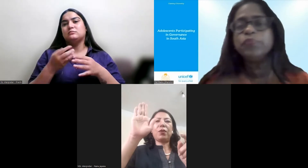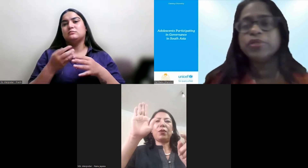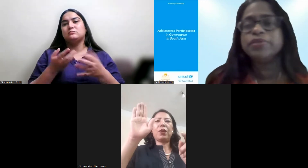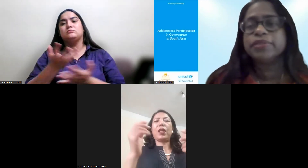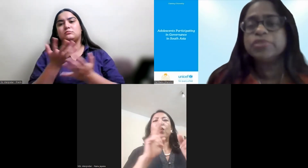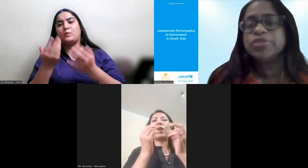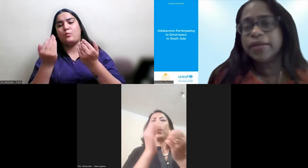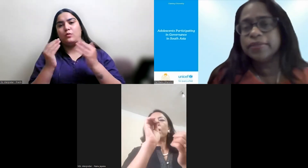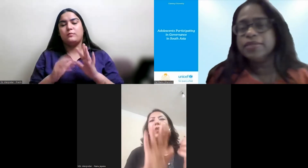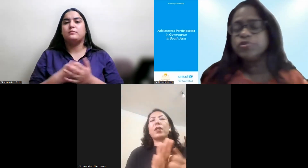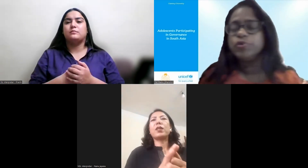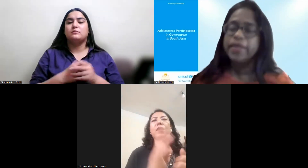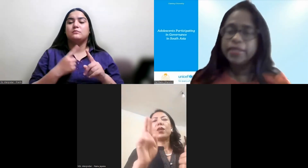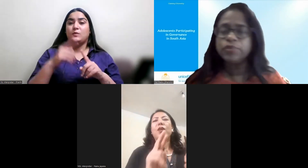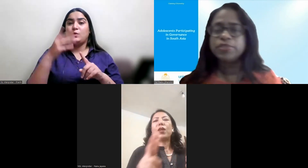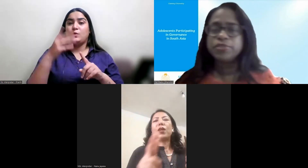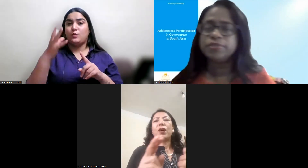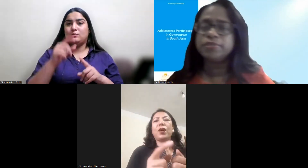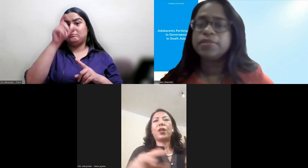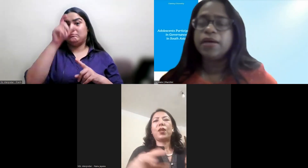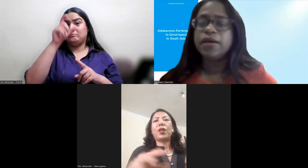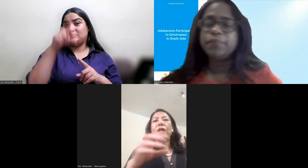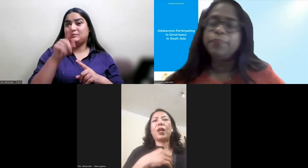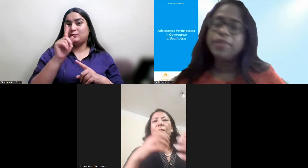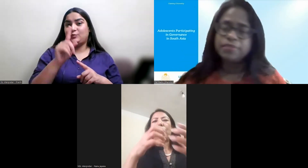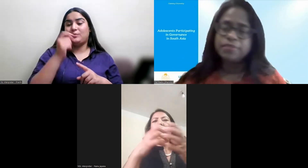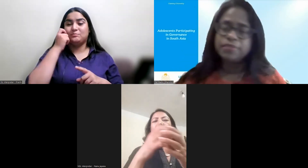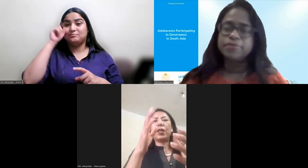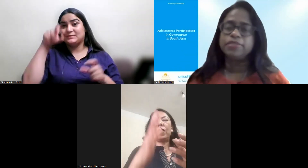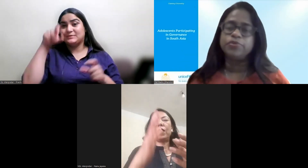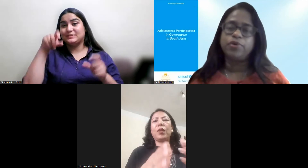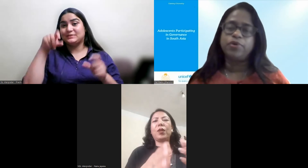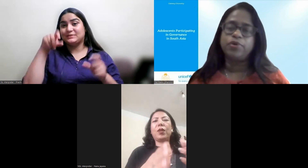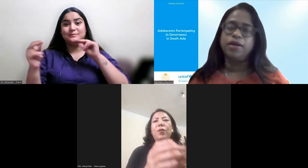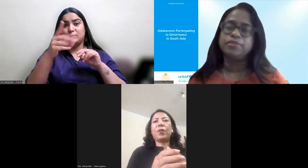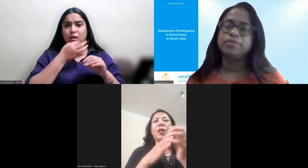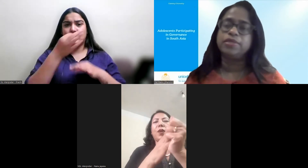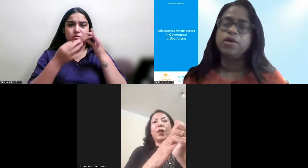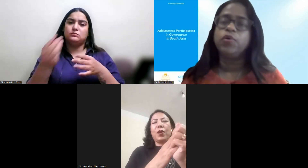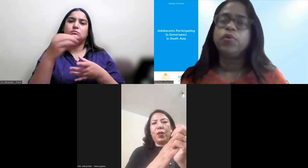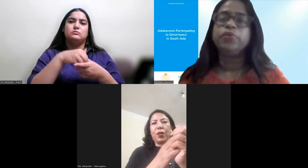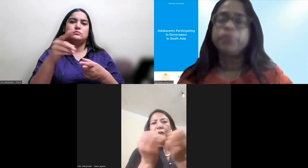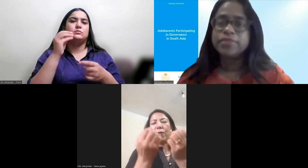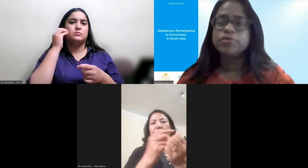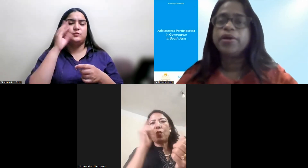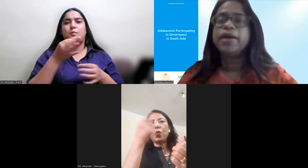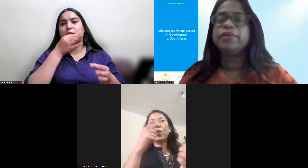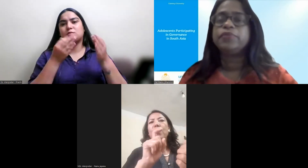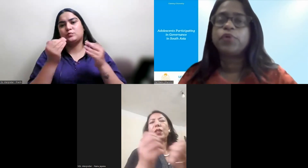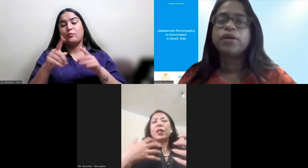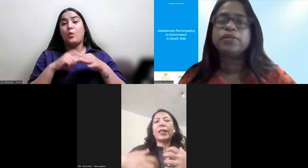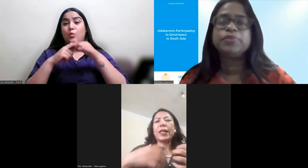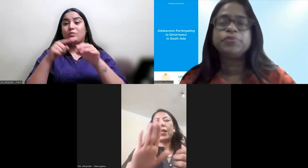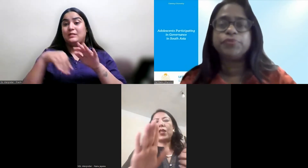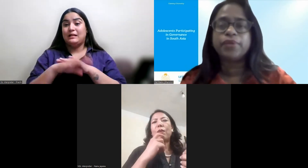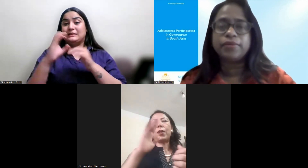sort of monitoring the chat. So any questions, please write your answer or raise your hand